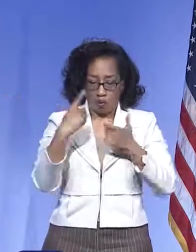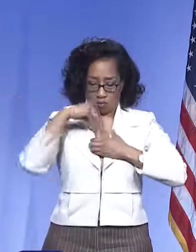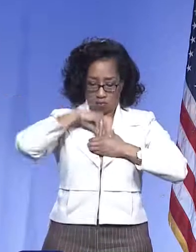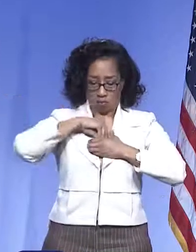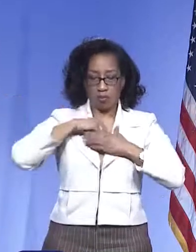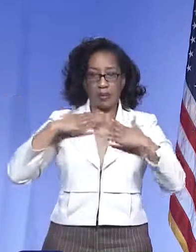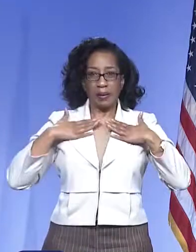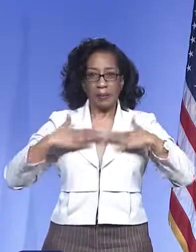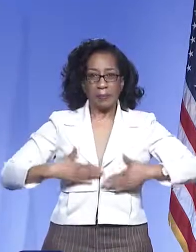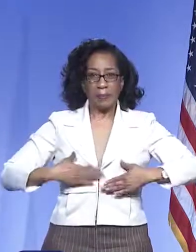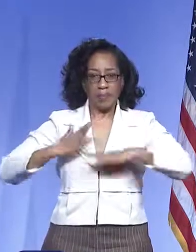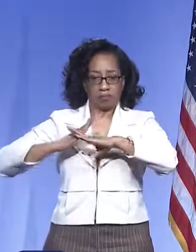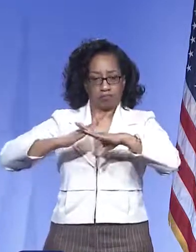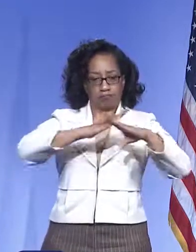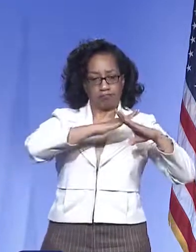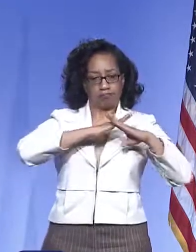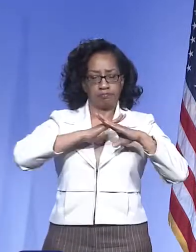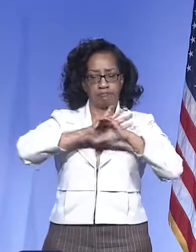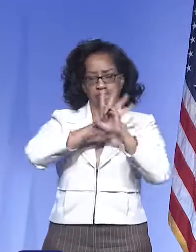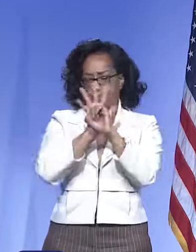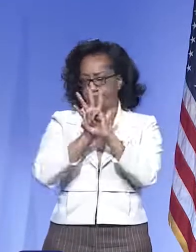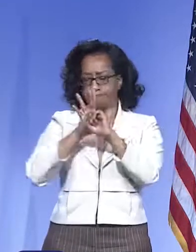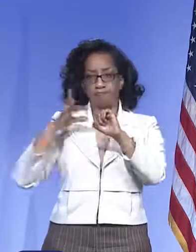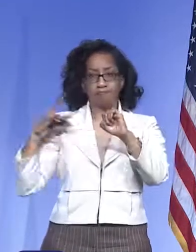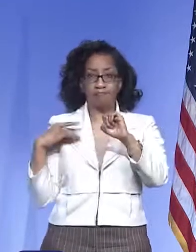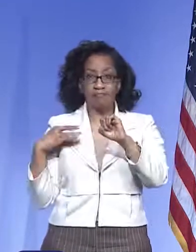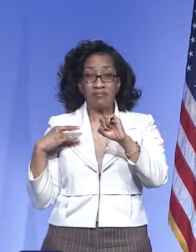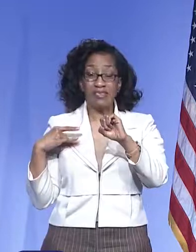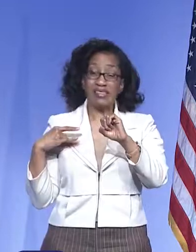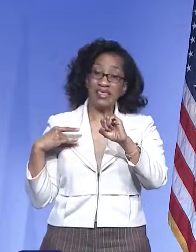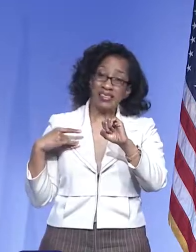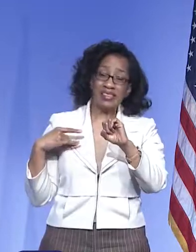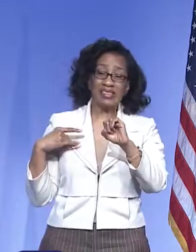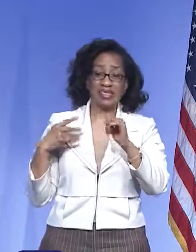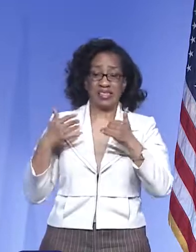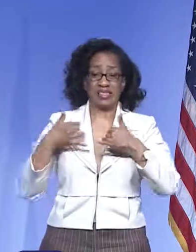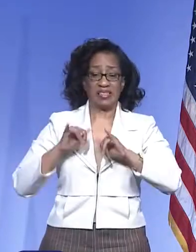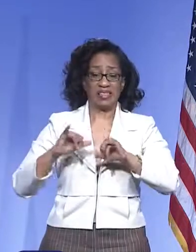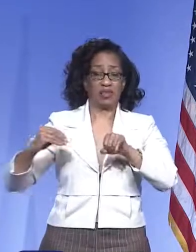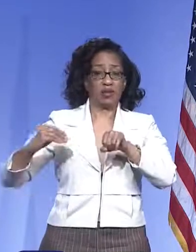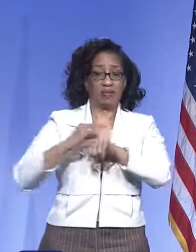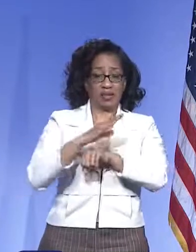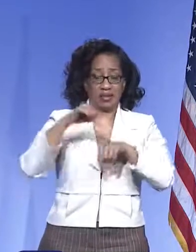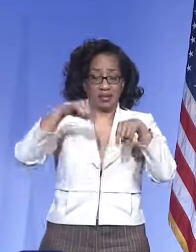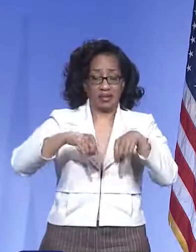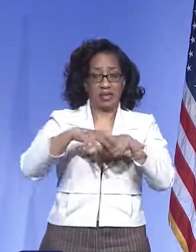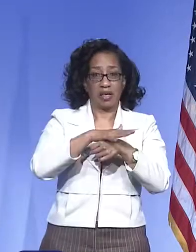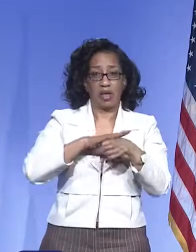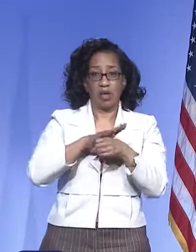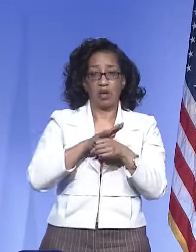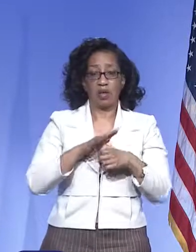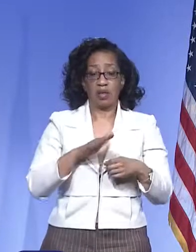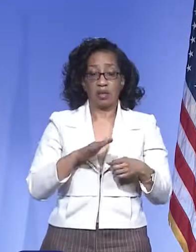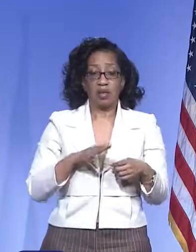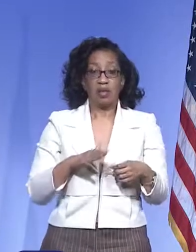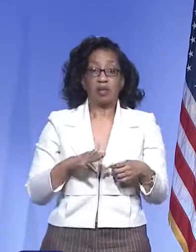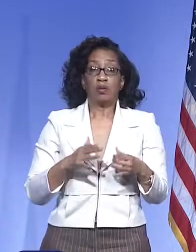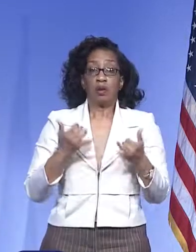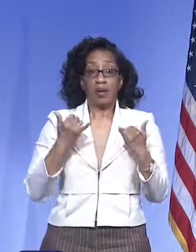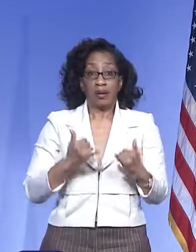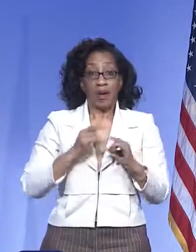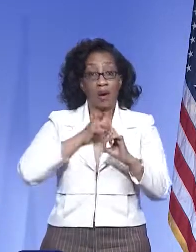Shelby County alone. And so right now we're at above 25% of our local campaign